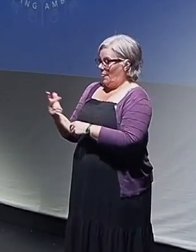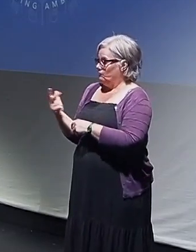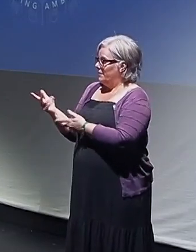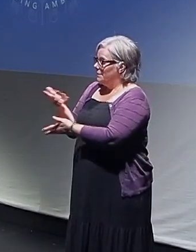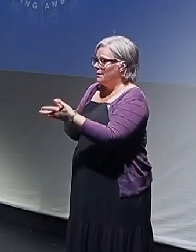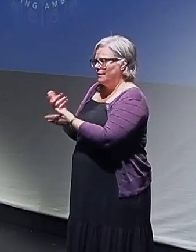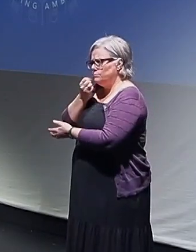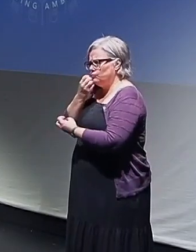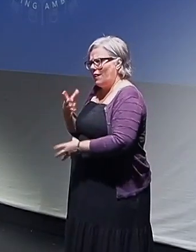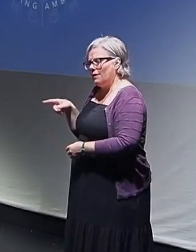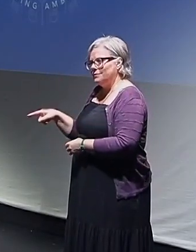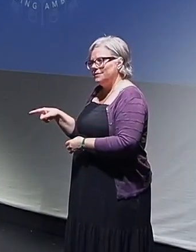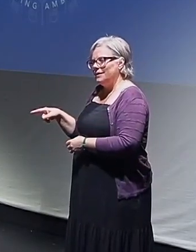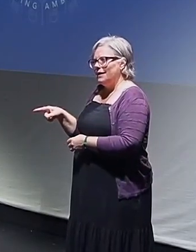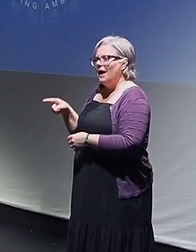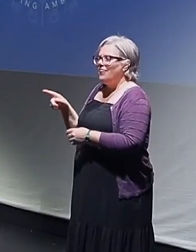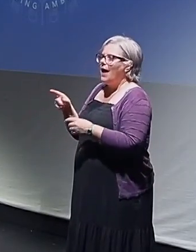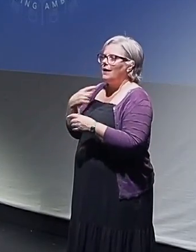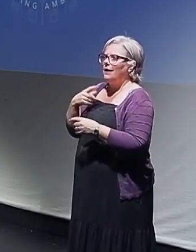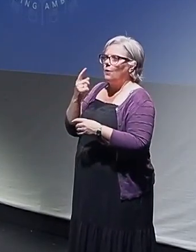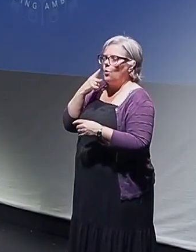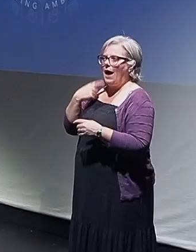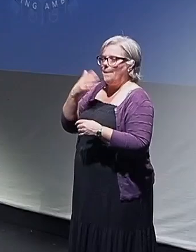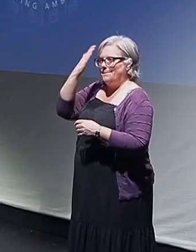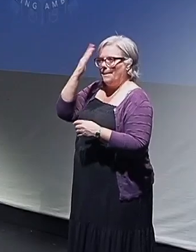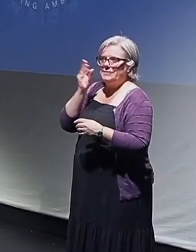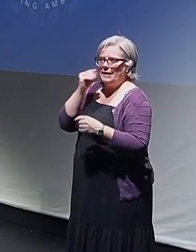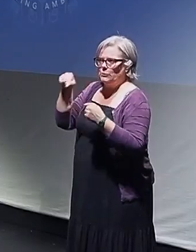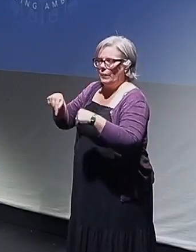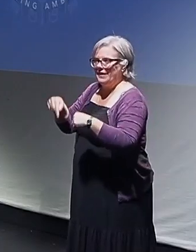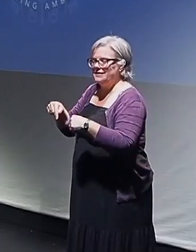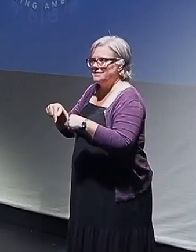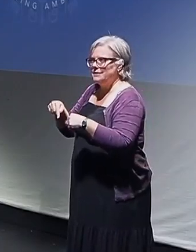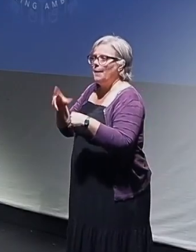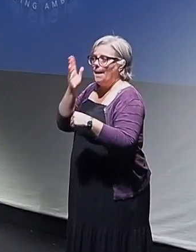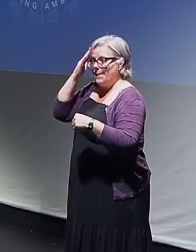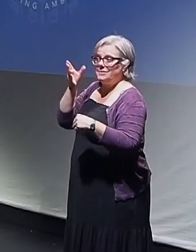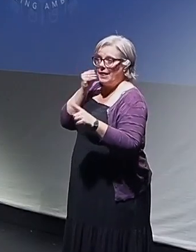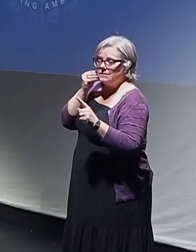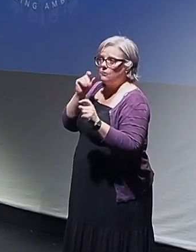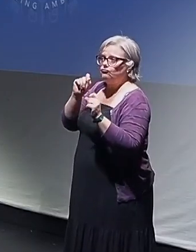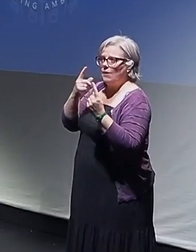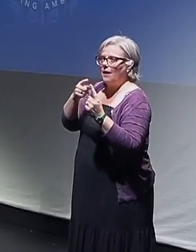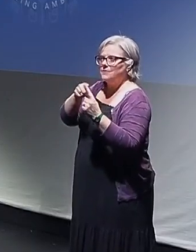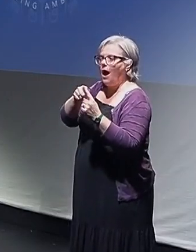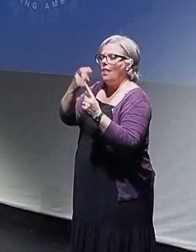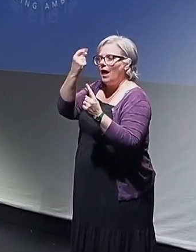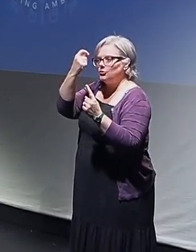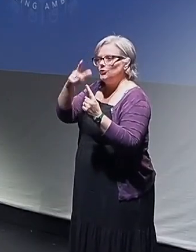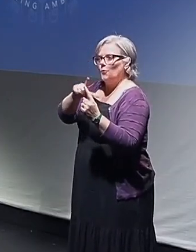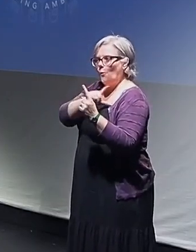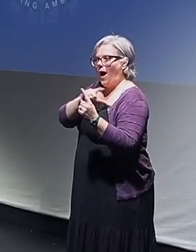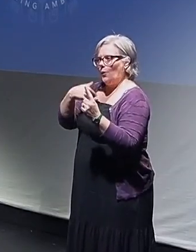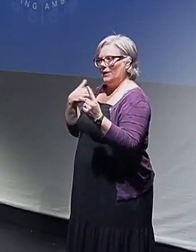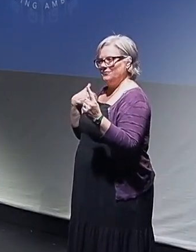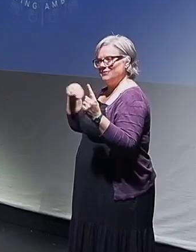And suddenly it was like our mums listened to it. And they said for the first time ever, they understood what we